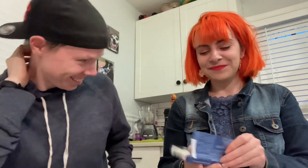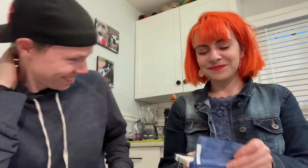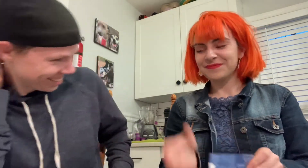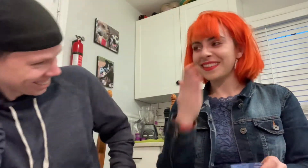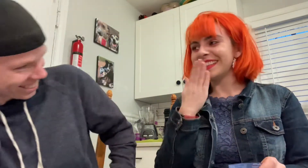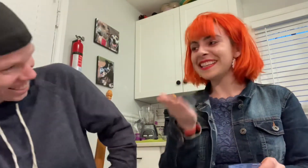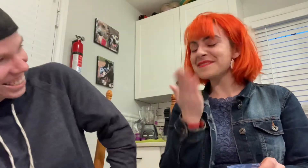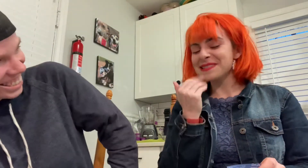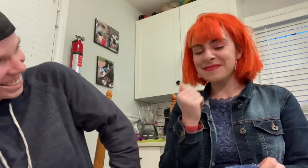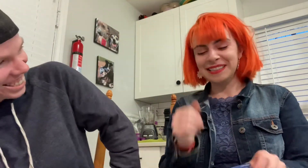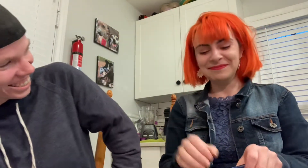Thank you, baby.